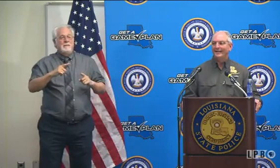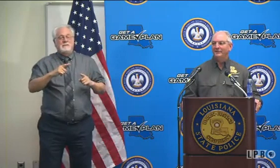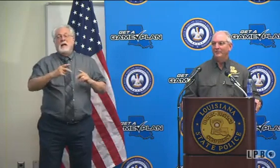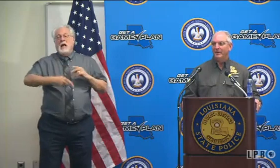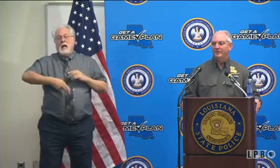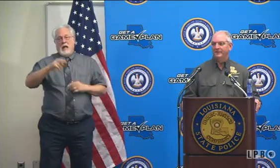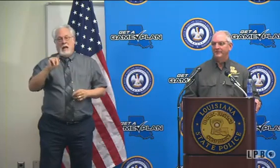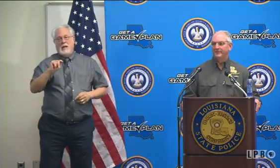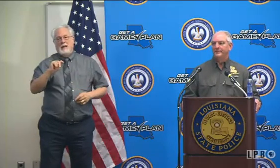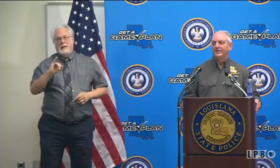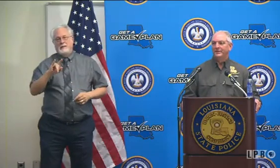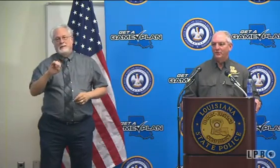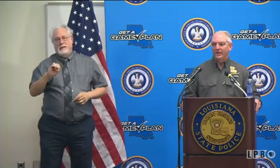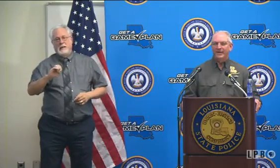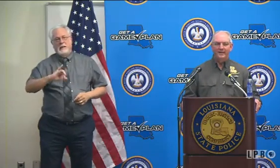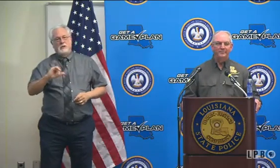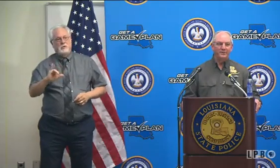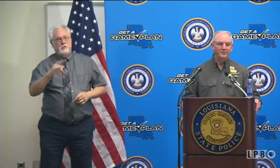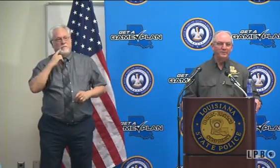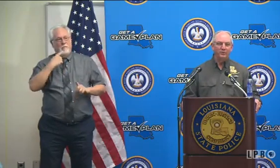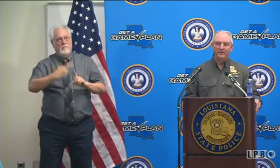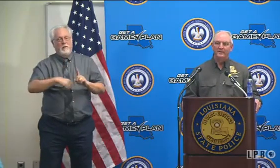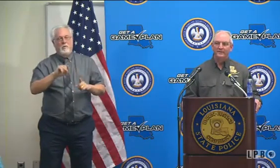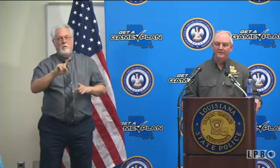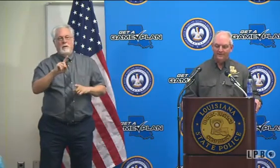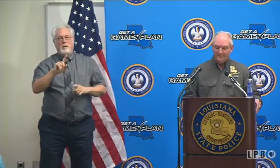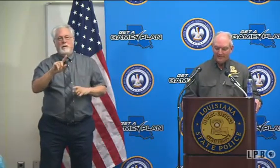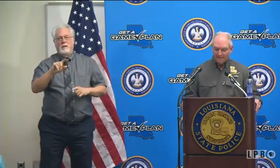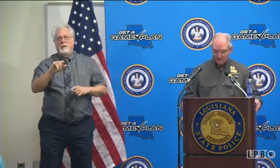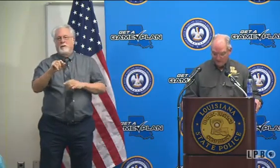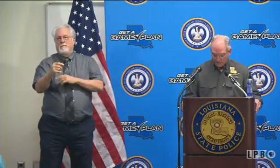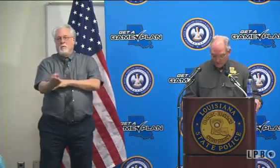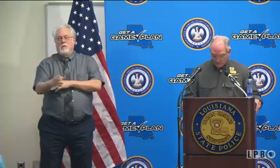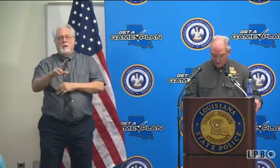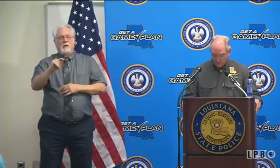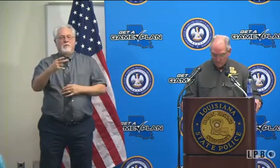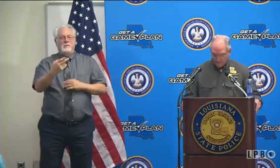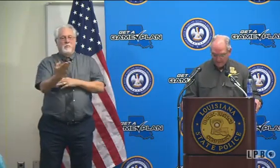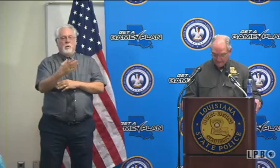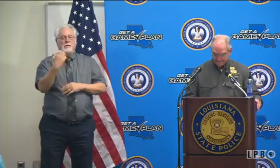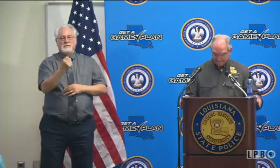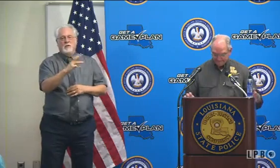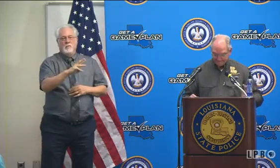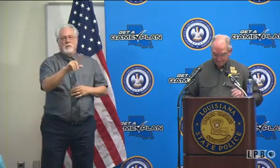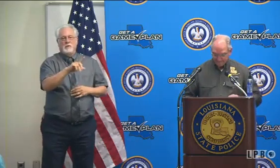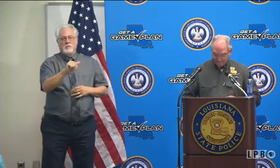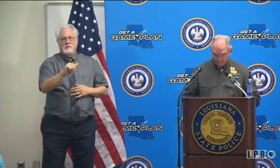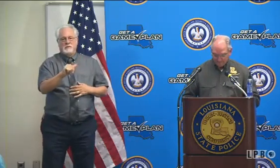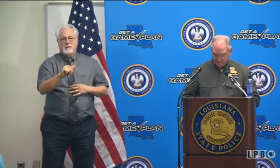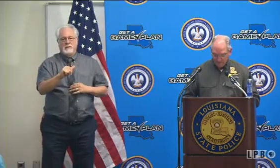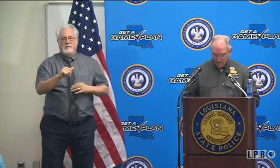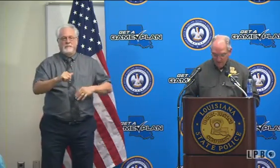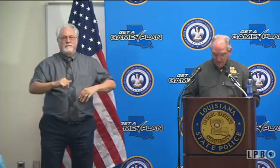highest tide of the month, is 1 a.m. Thursday morning in southwest Louisiana.